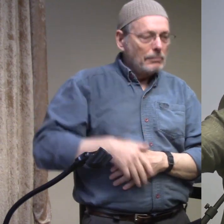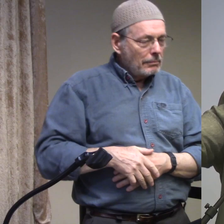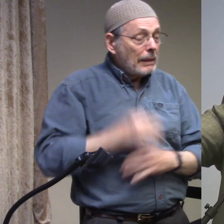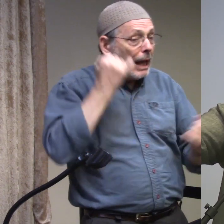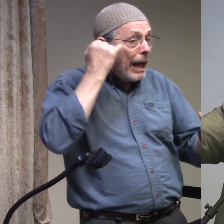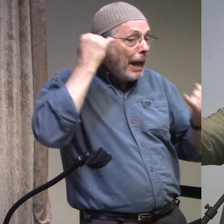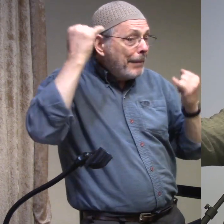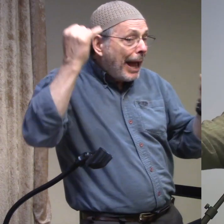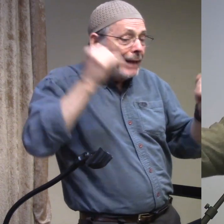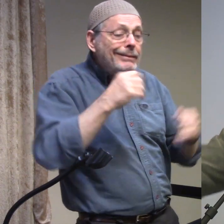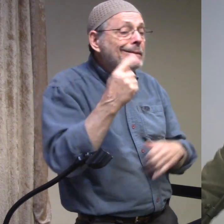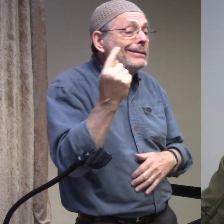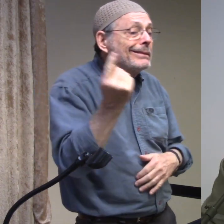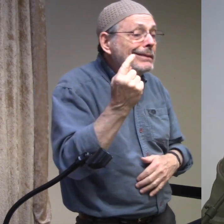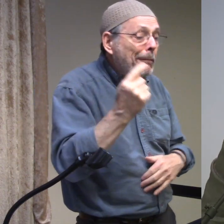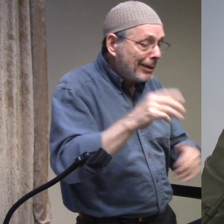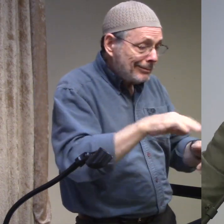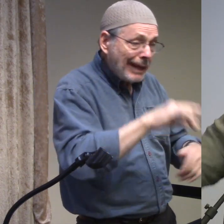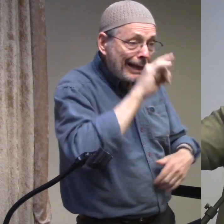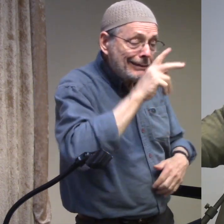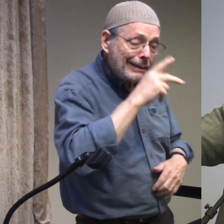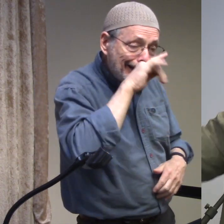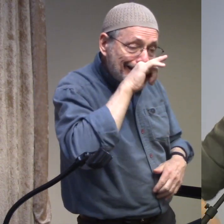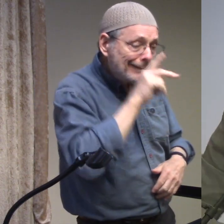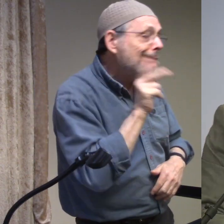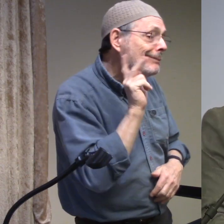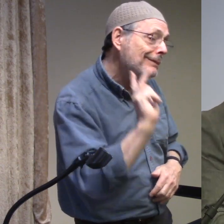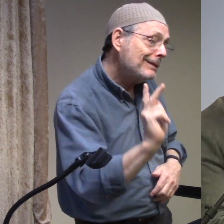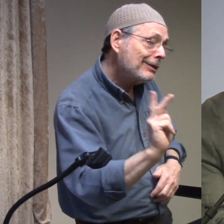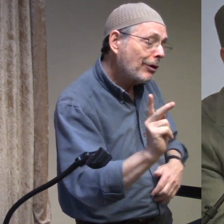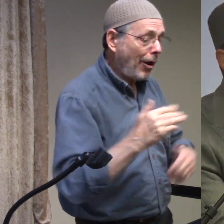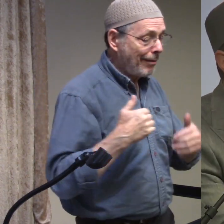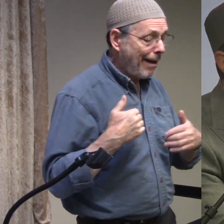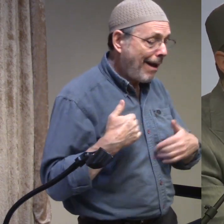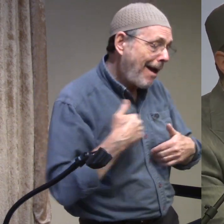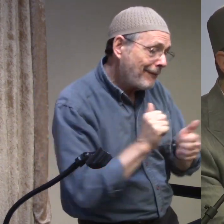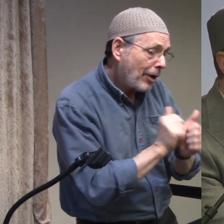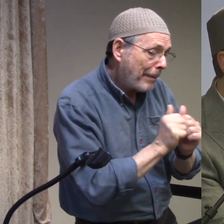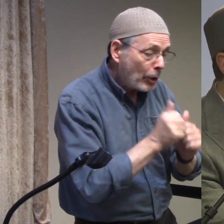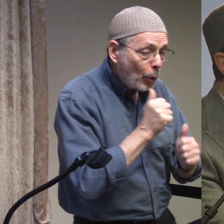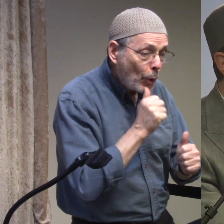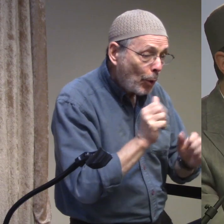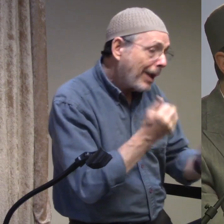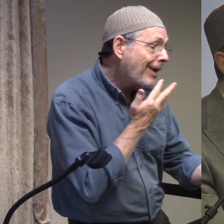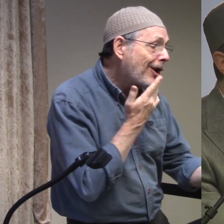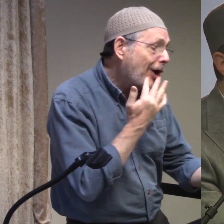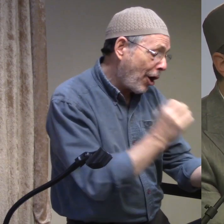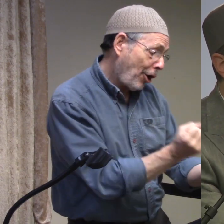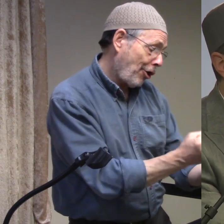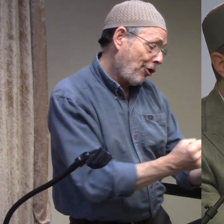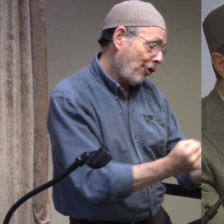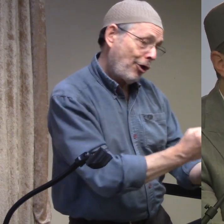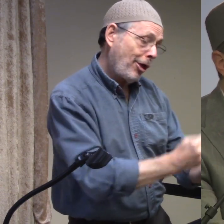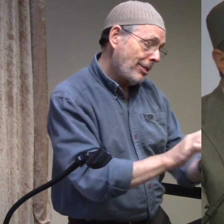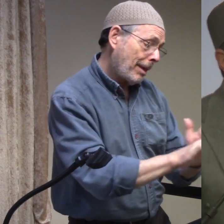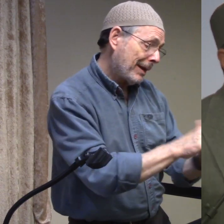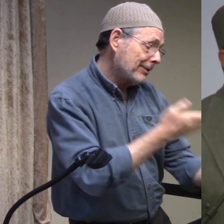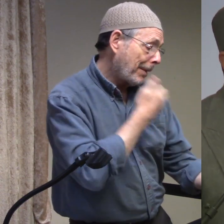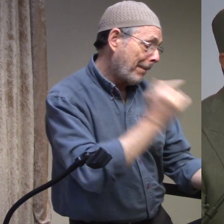Imagine a kindergartner's competition. And you say, whoever colors this picture the best, I'm going to give